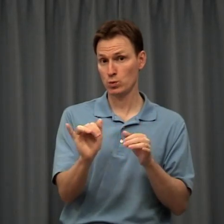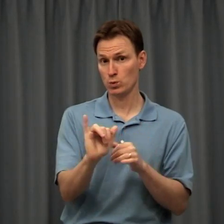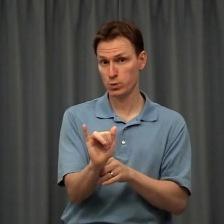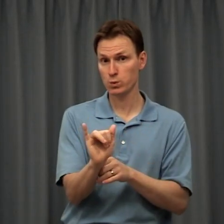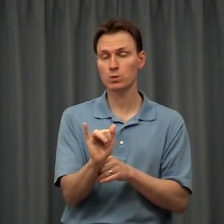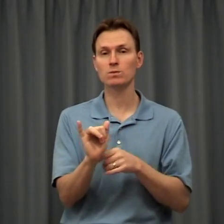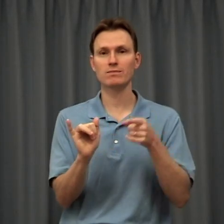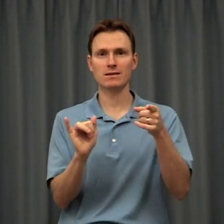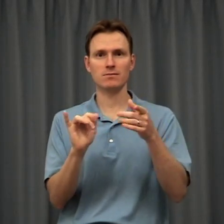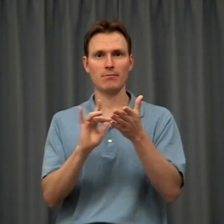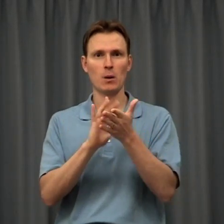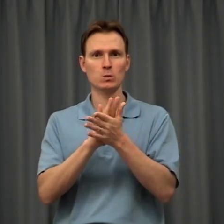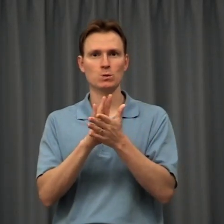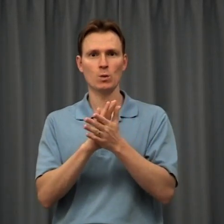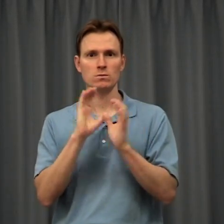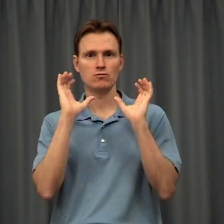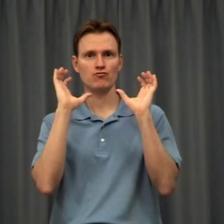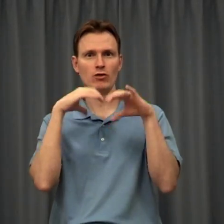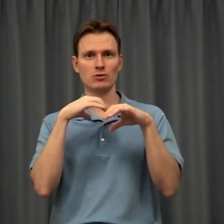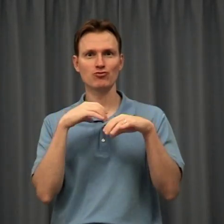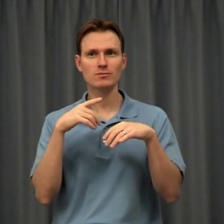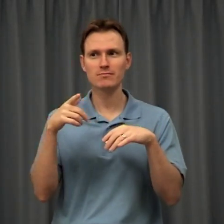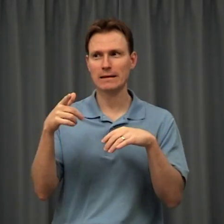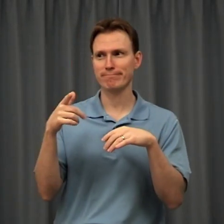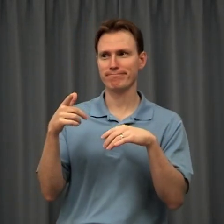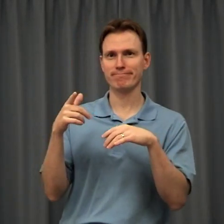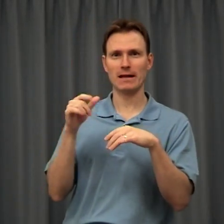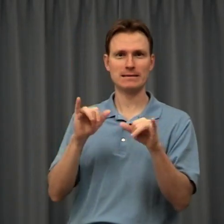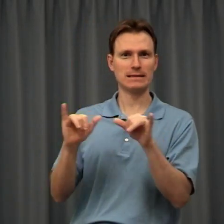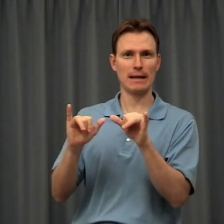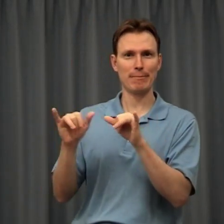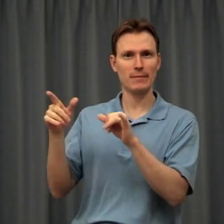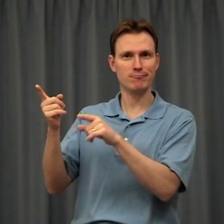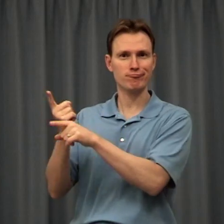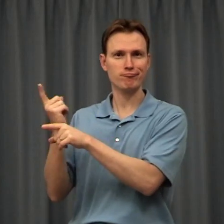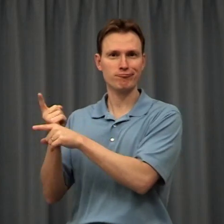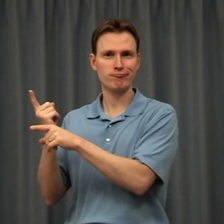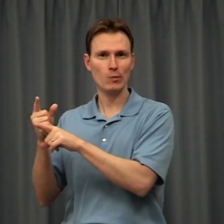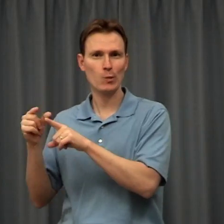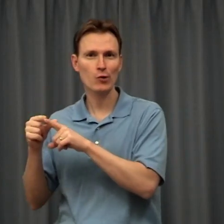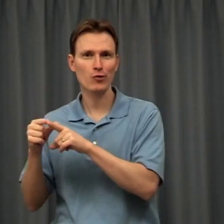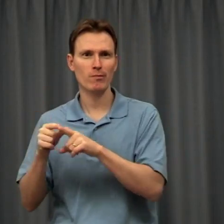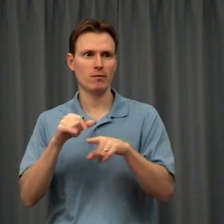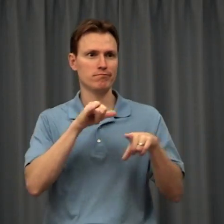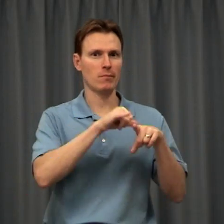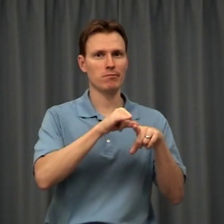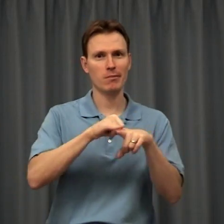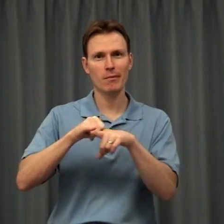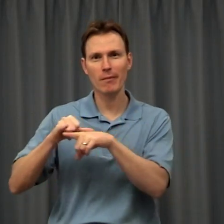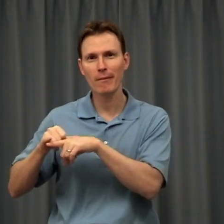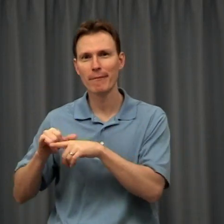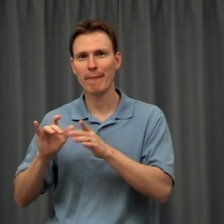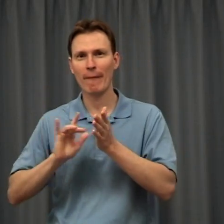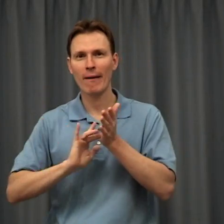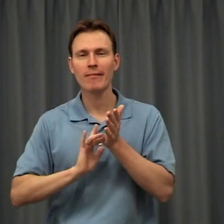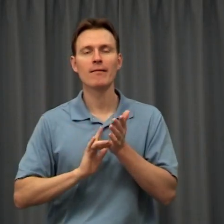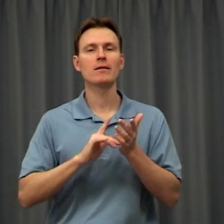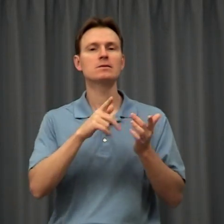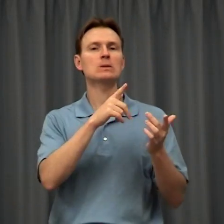They had gotten an interpreter in training for me. The medical school was strange because, although everyday words were spoken, there